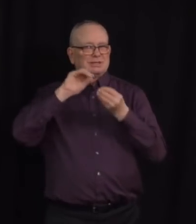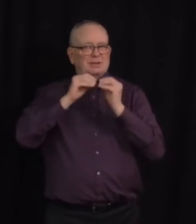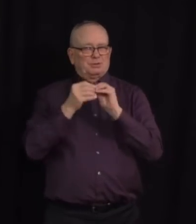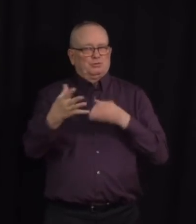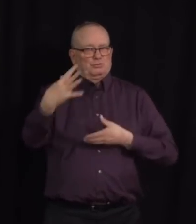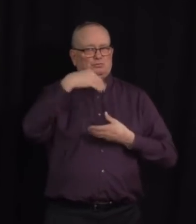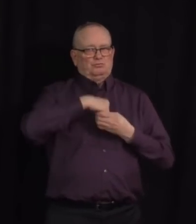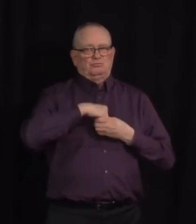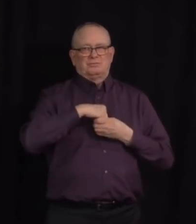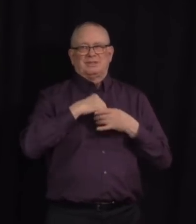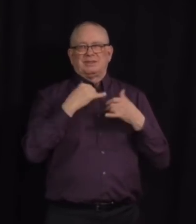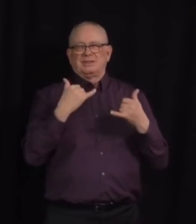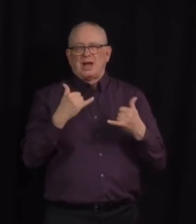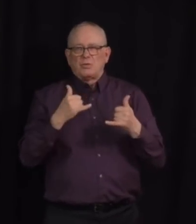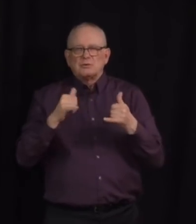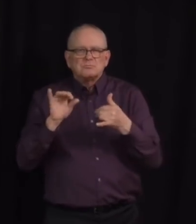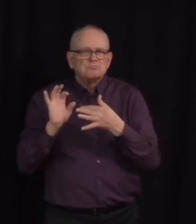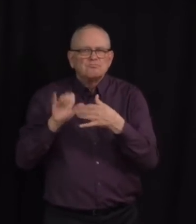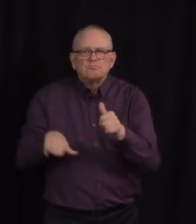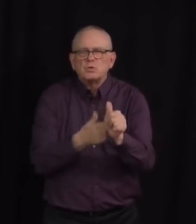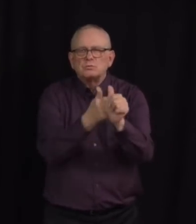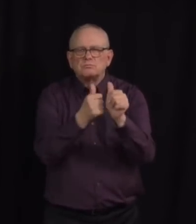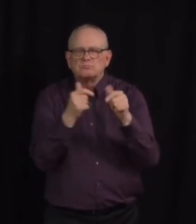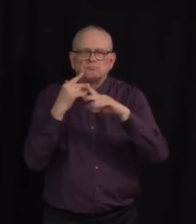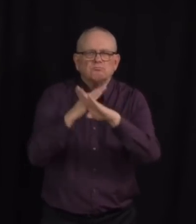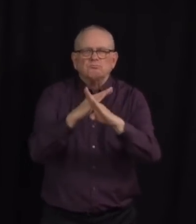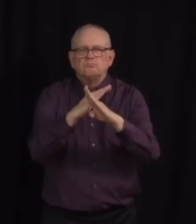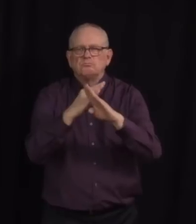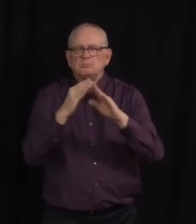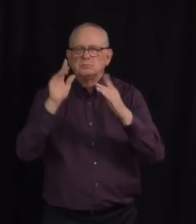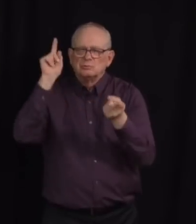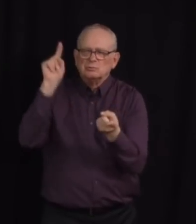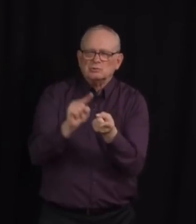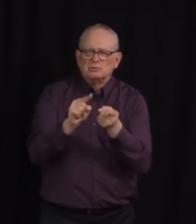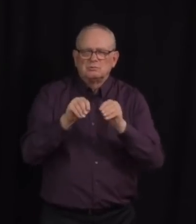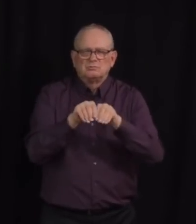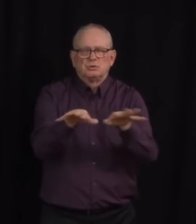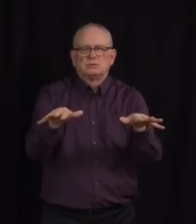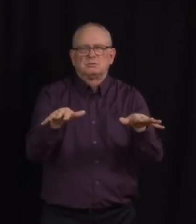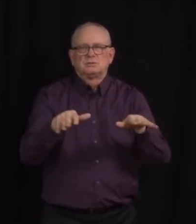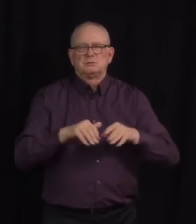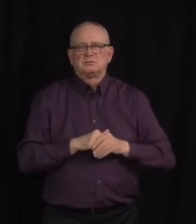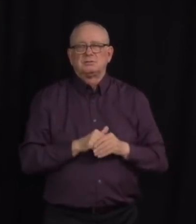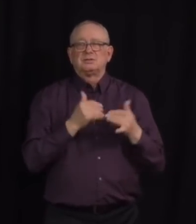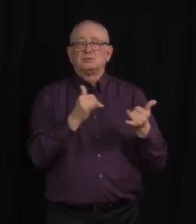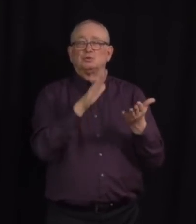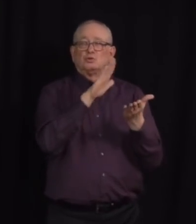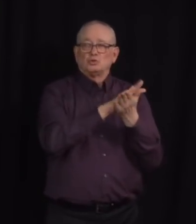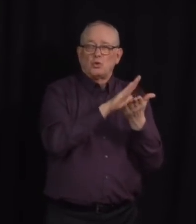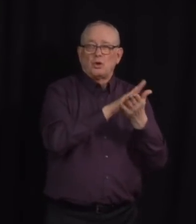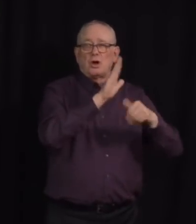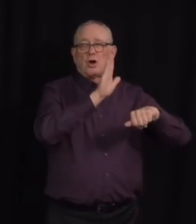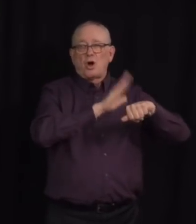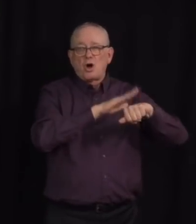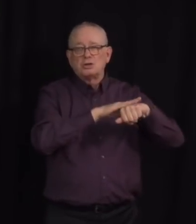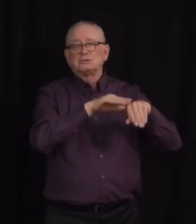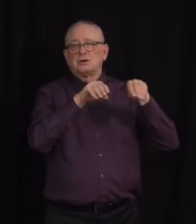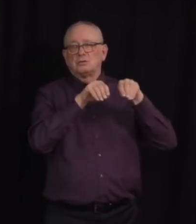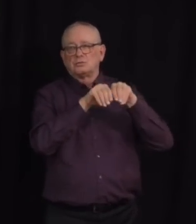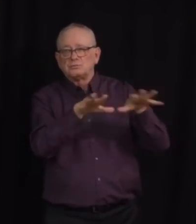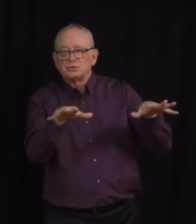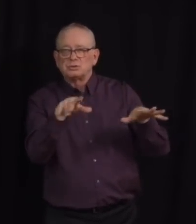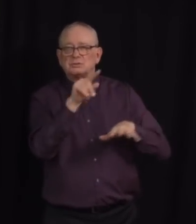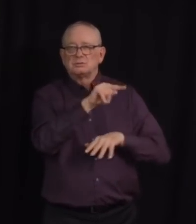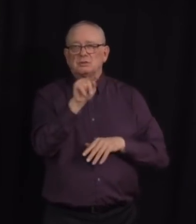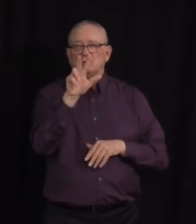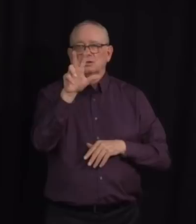to schools, there are currently active alerts or outbreaks in 363 schools, or about 15% of schools